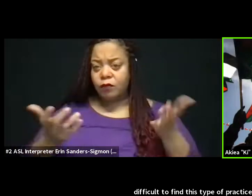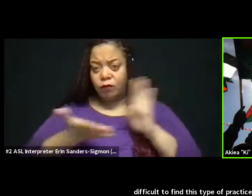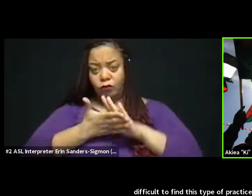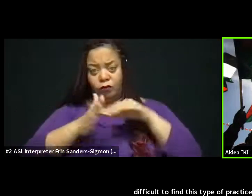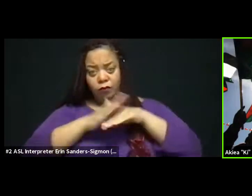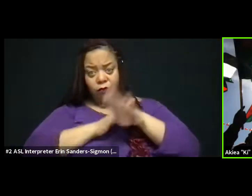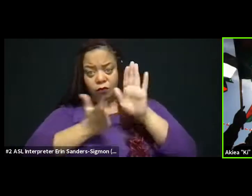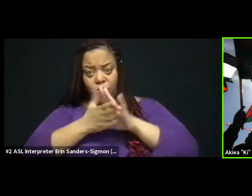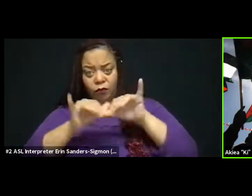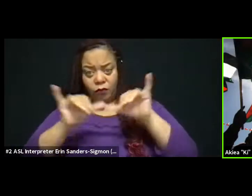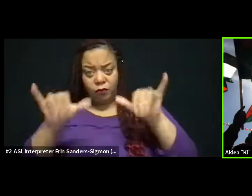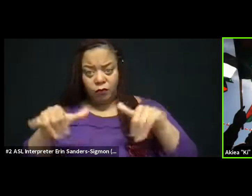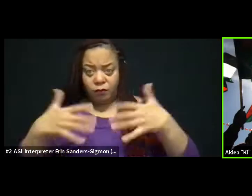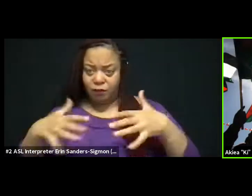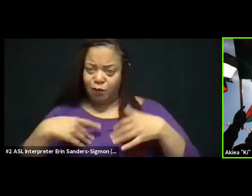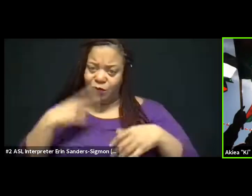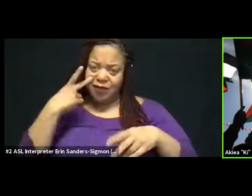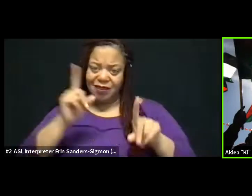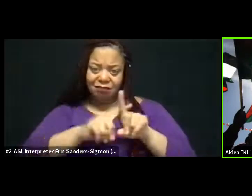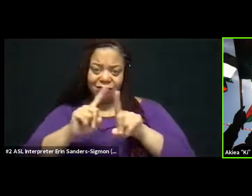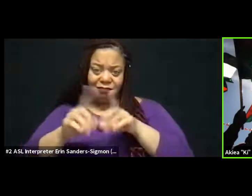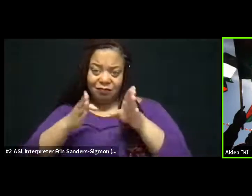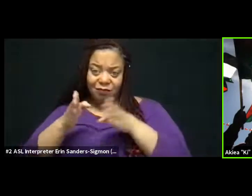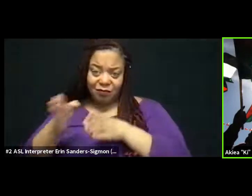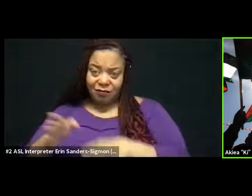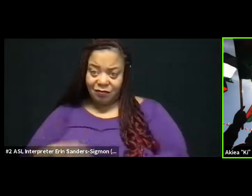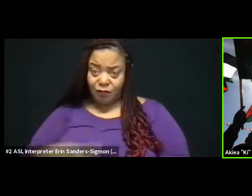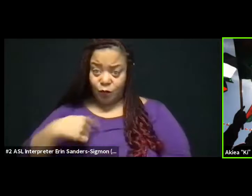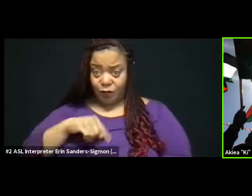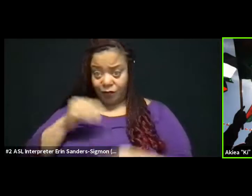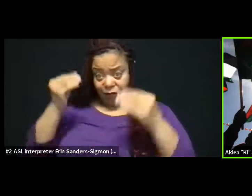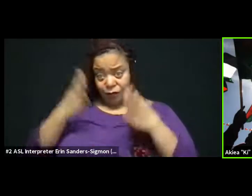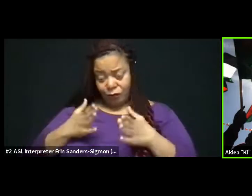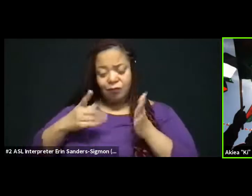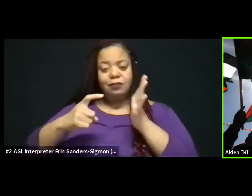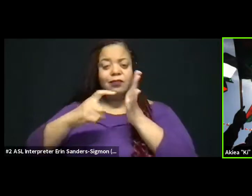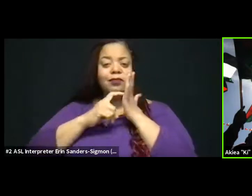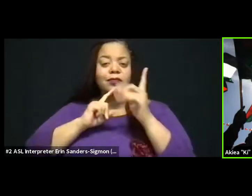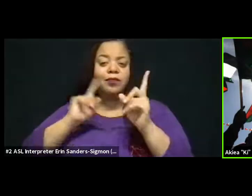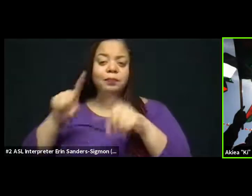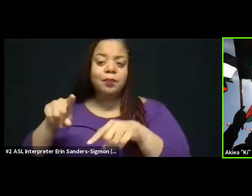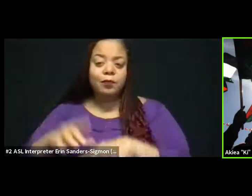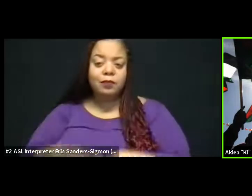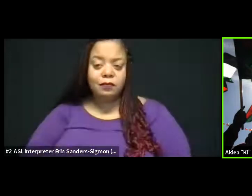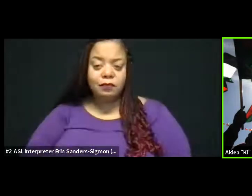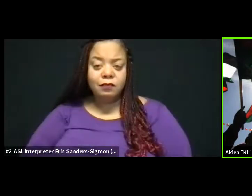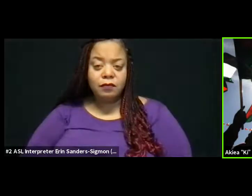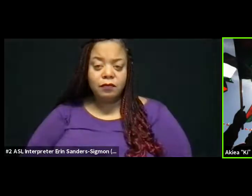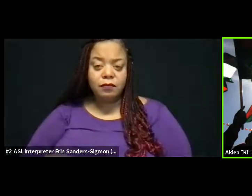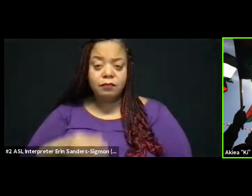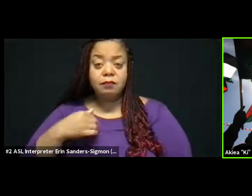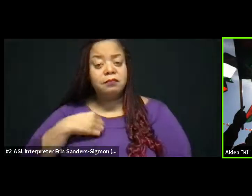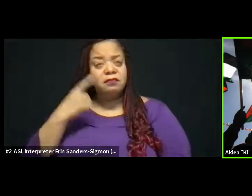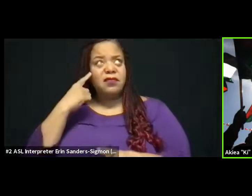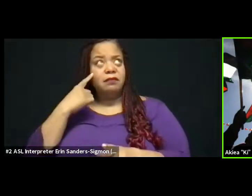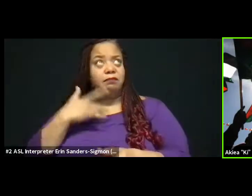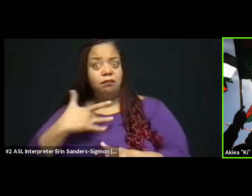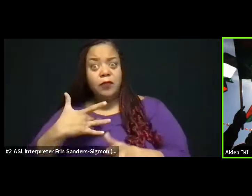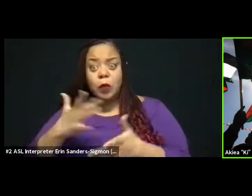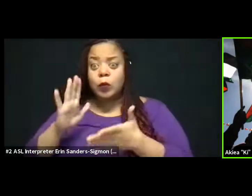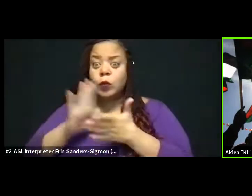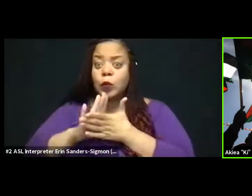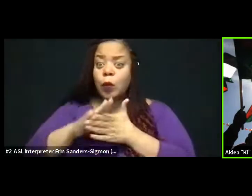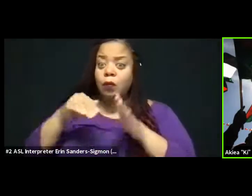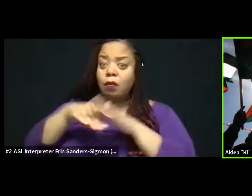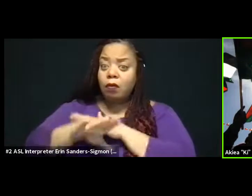essentially treated as wards of the state, right? And so the idea here being that, like, okay, we're here to